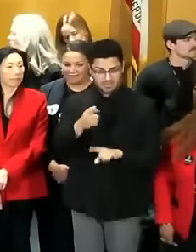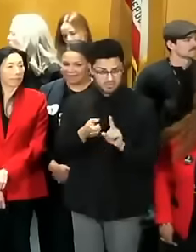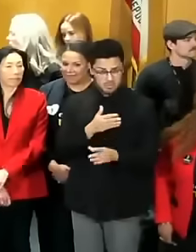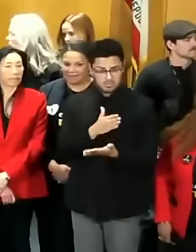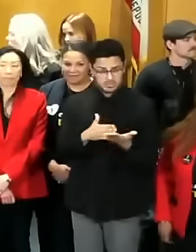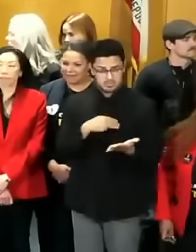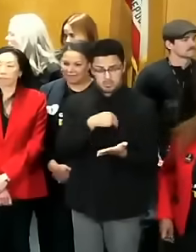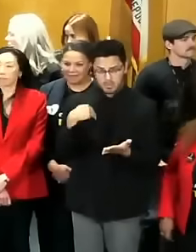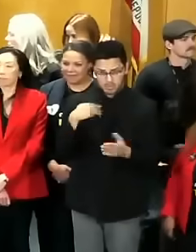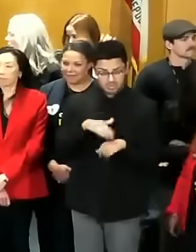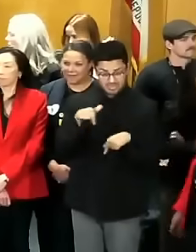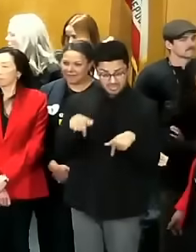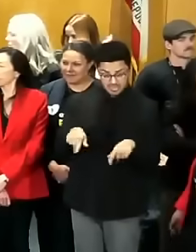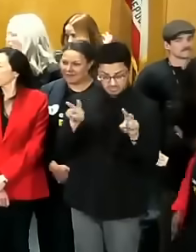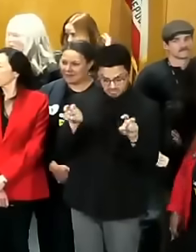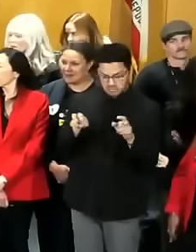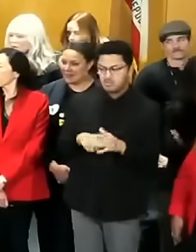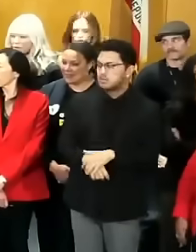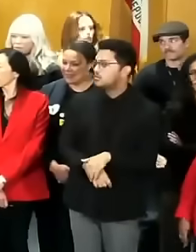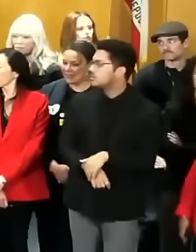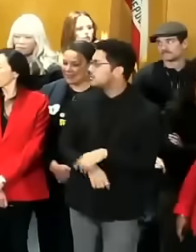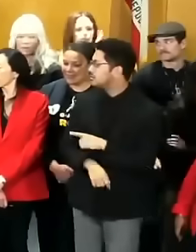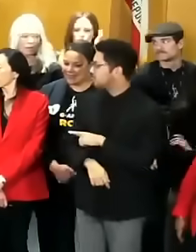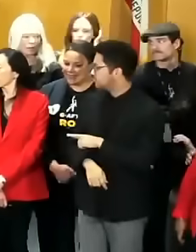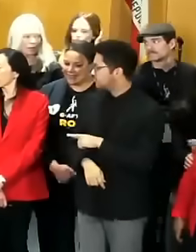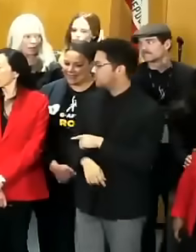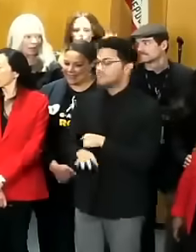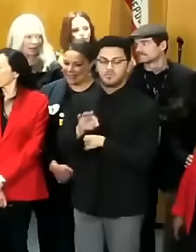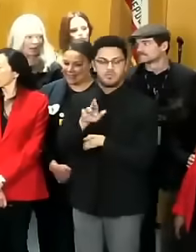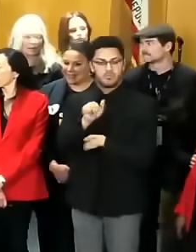all? Go ahead. Yeah, of course.